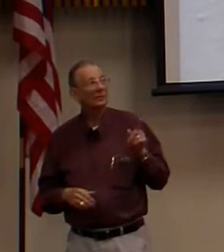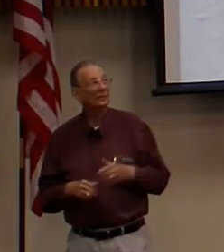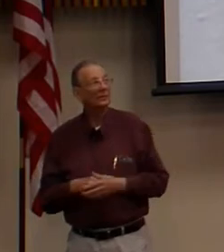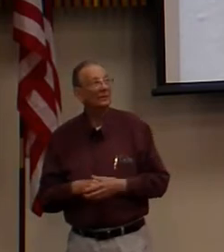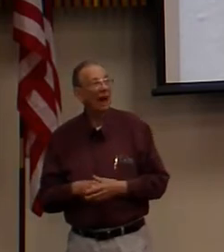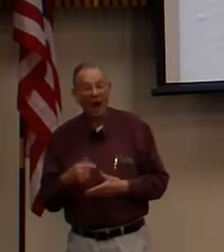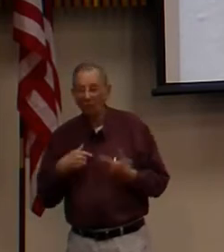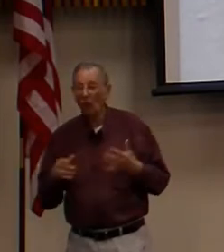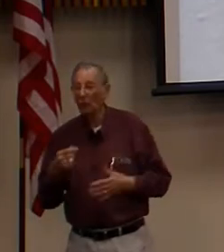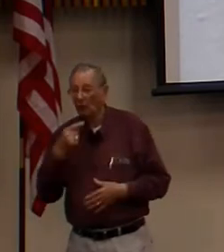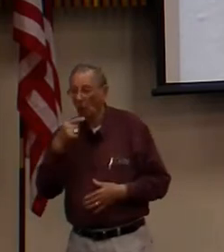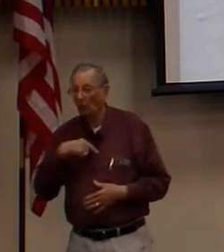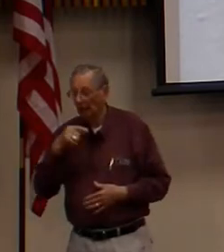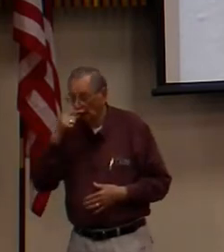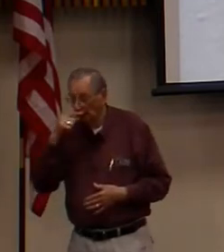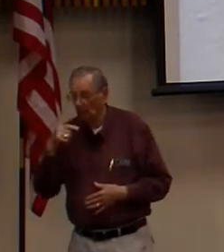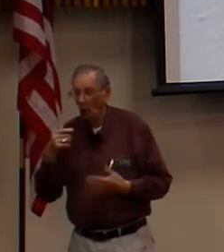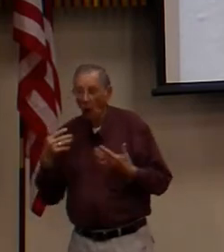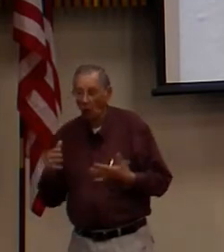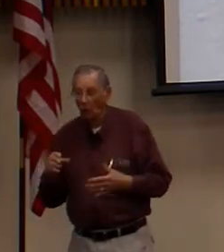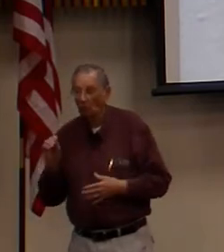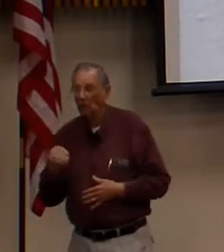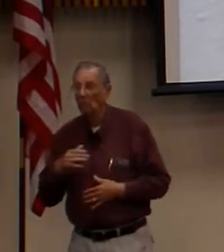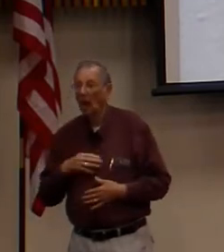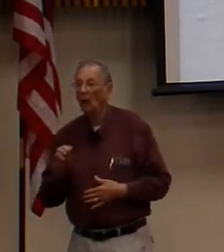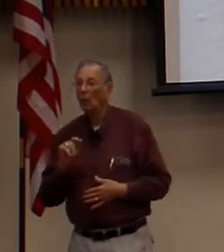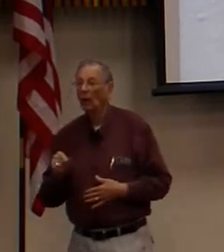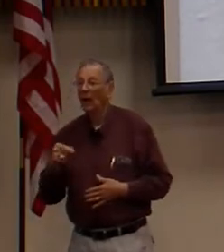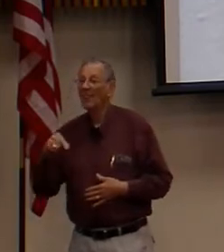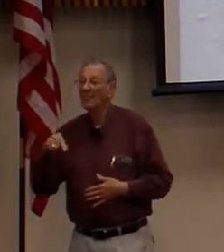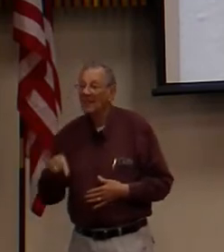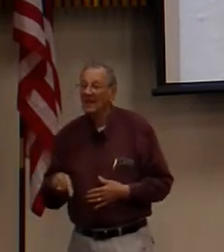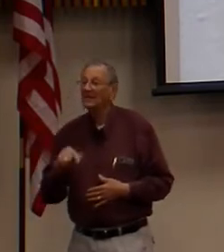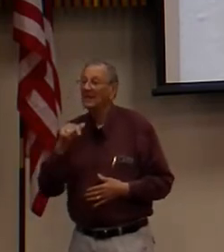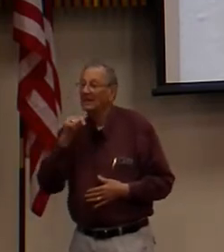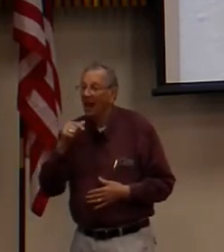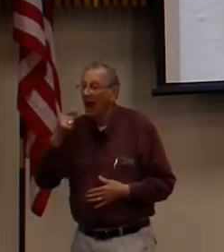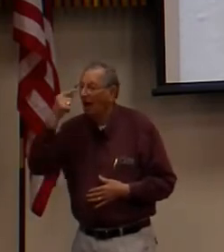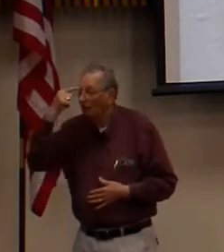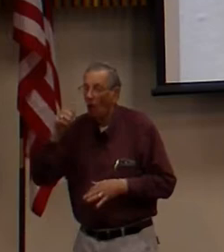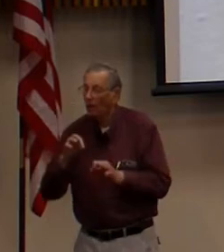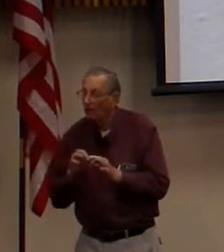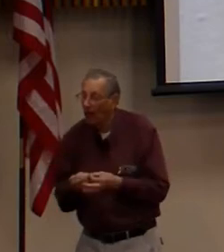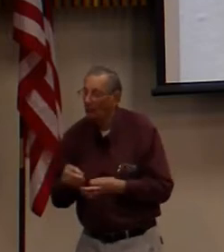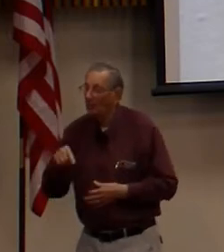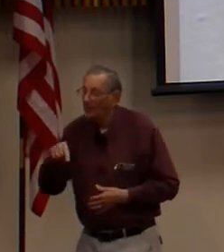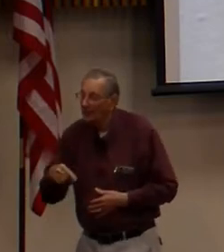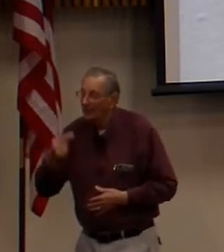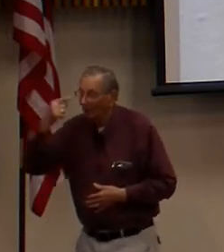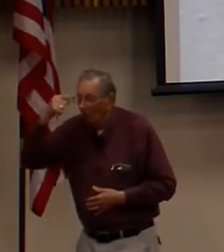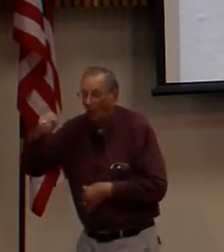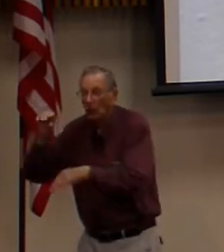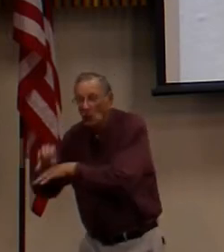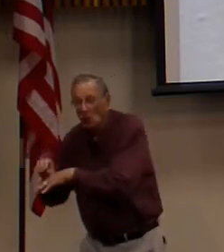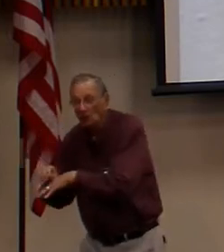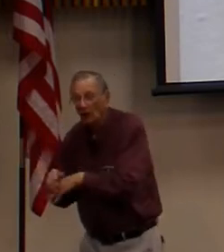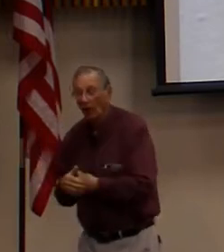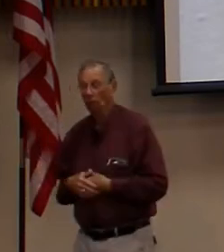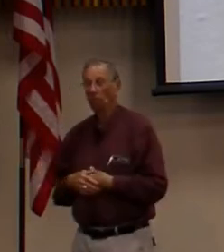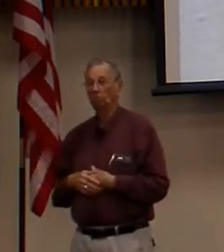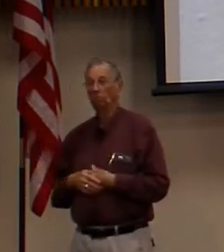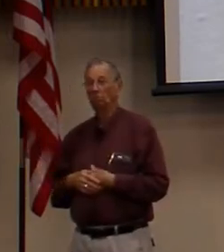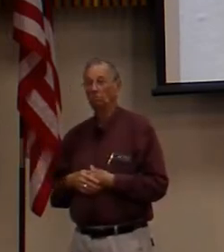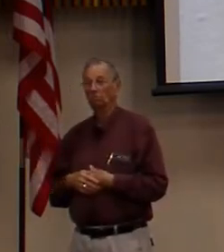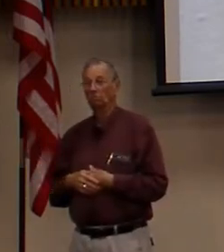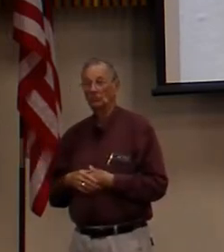said, I've already told my kids and I've already put it in my will that this is not for the family. This is for the church. And